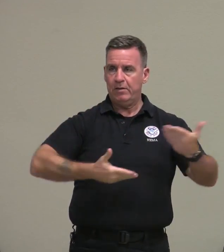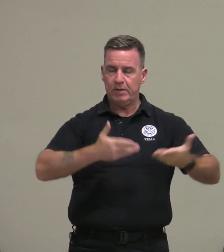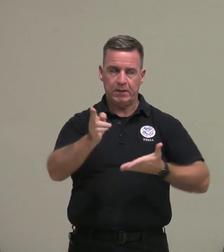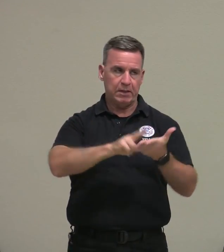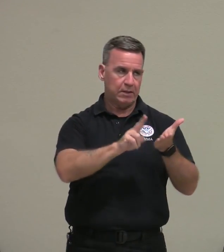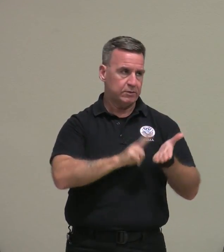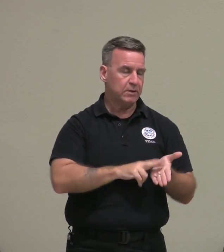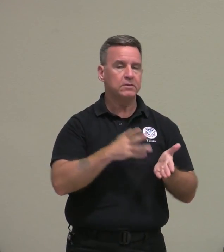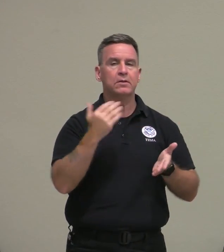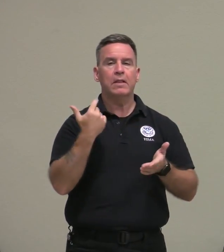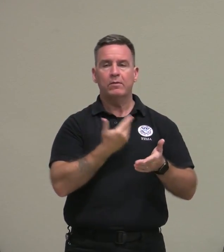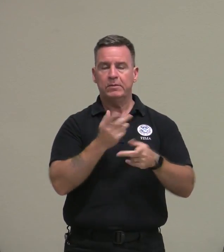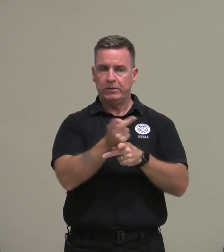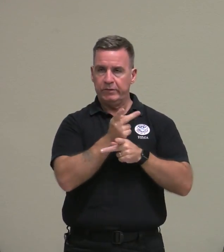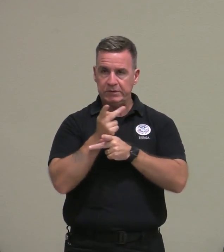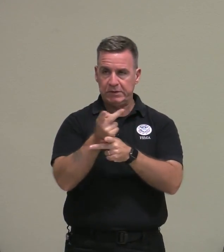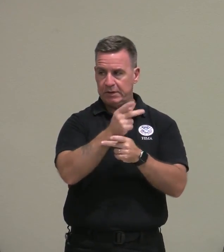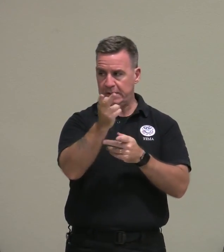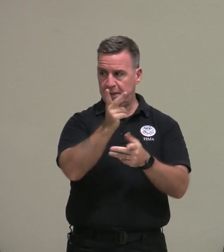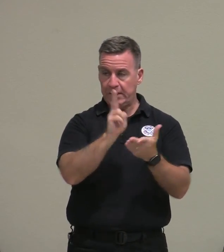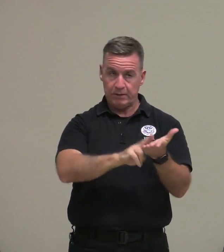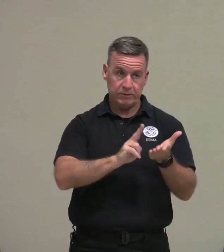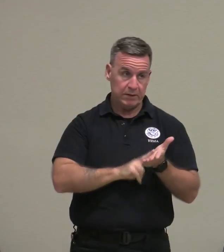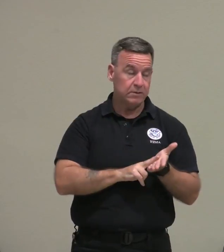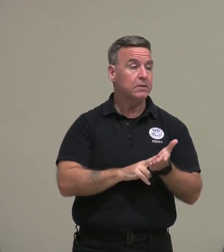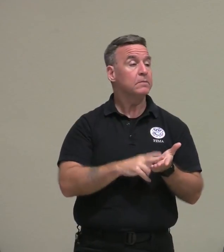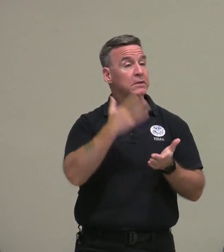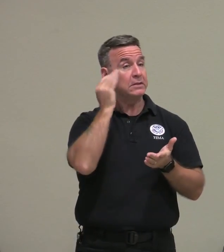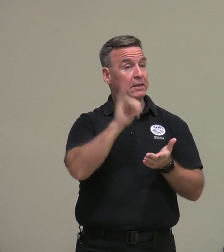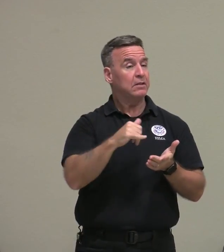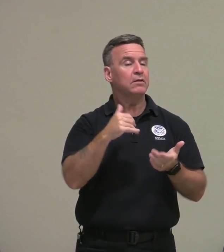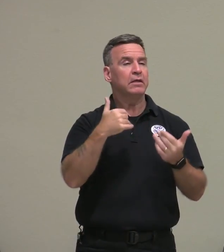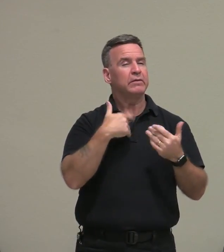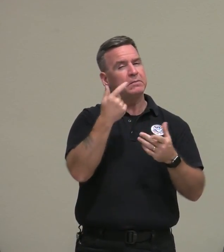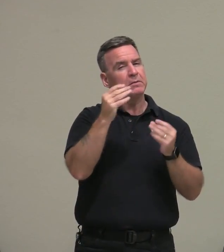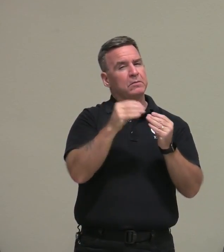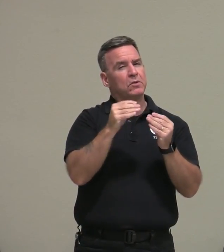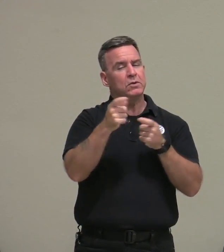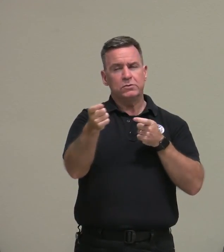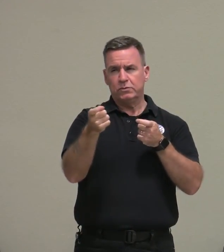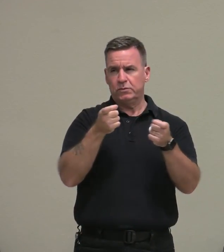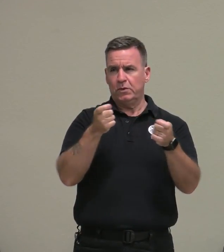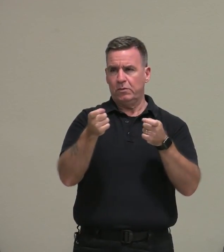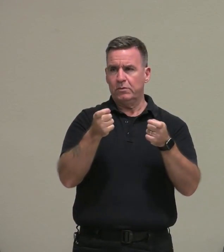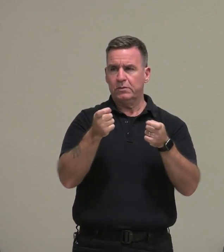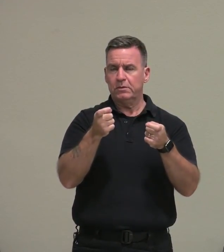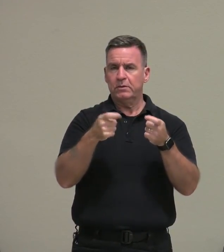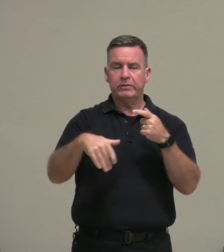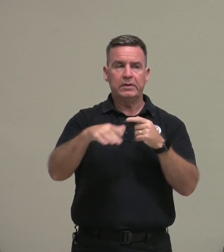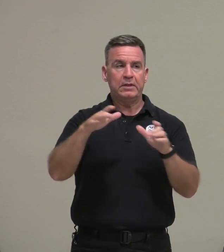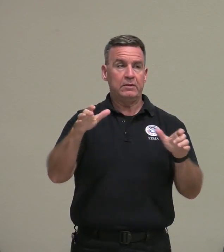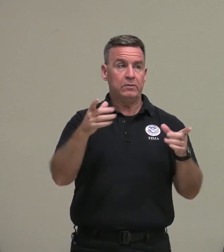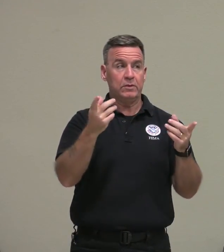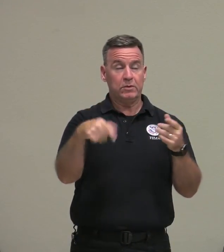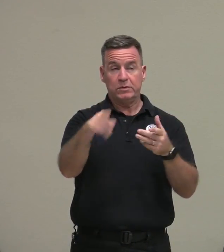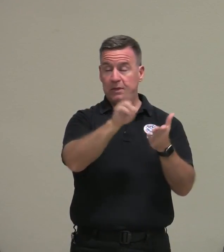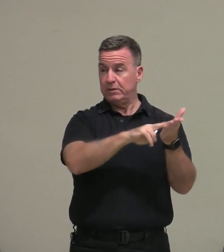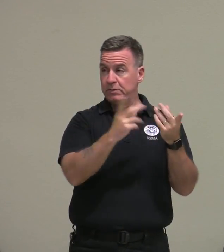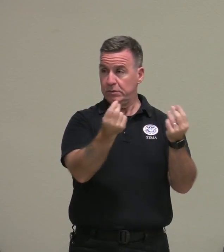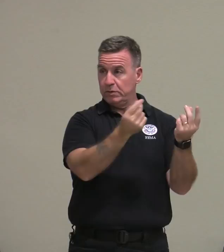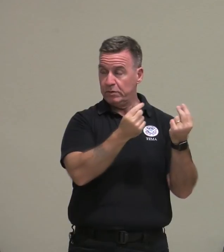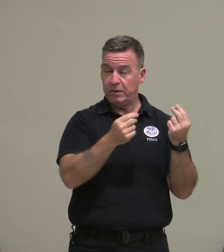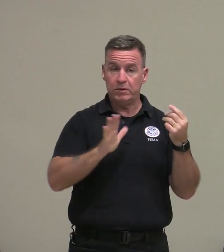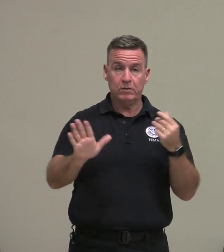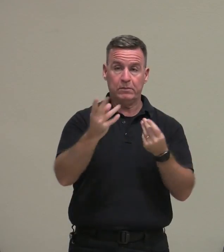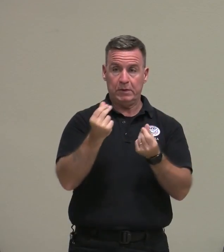contractors. We'll be overseeing those contractors, and because of that, we'll have a little bit more control over the activities of those contractors